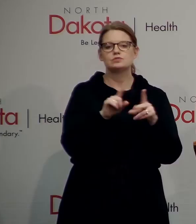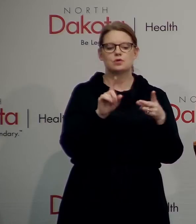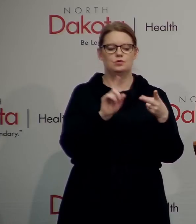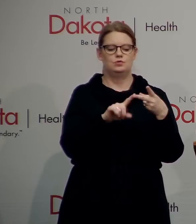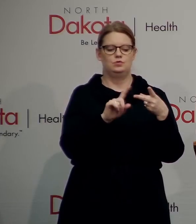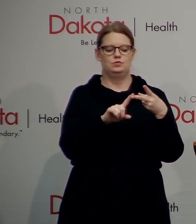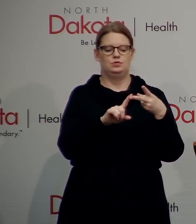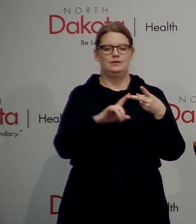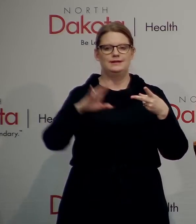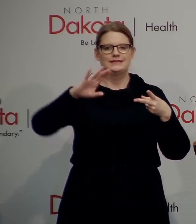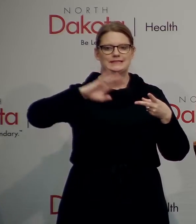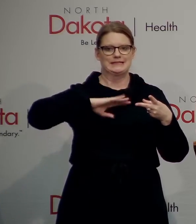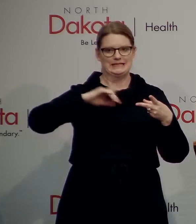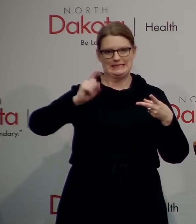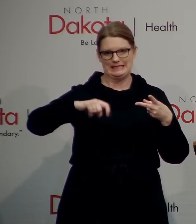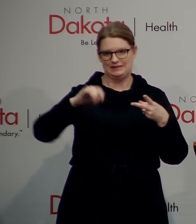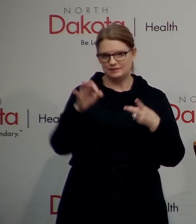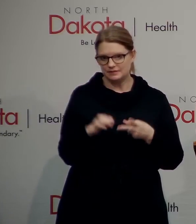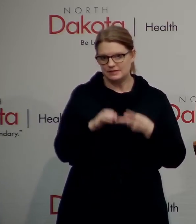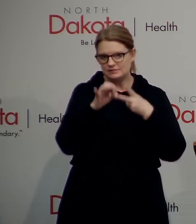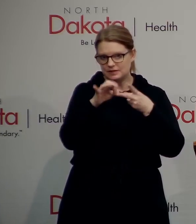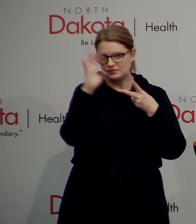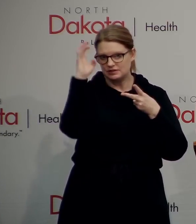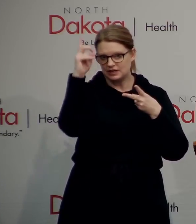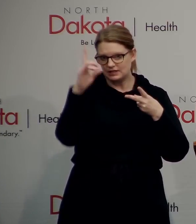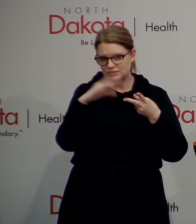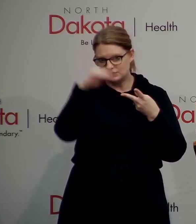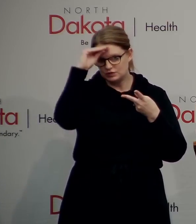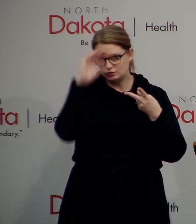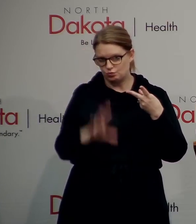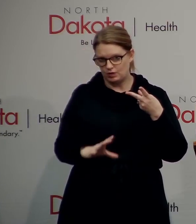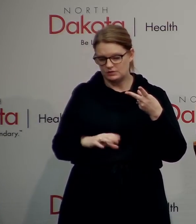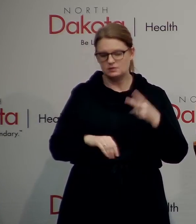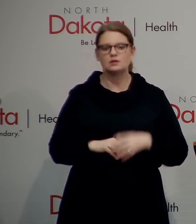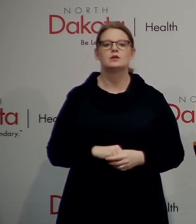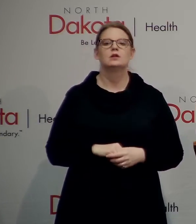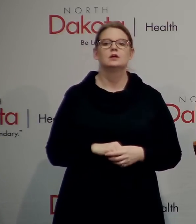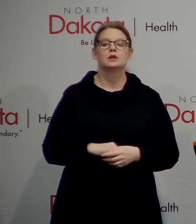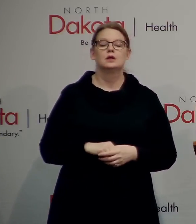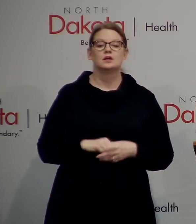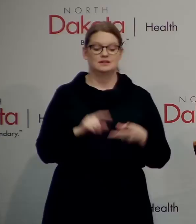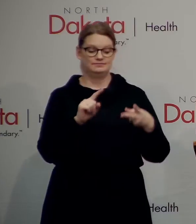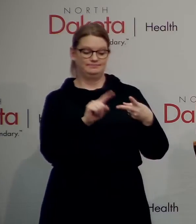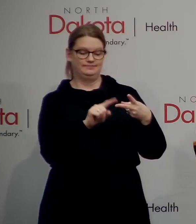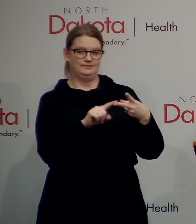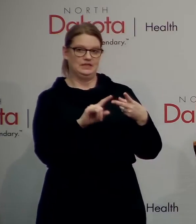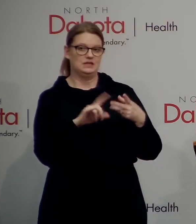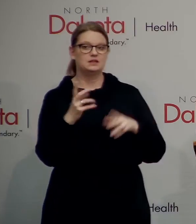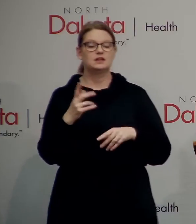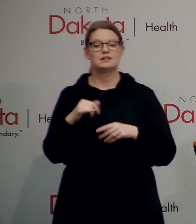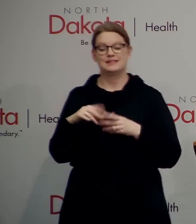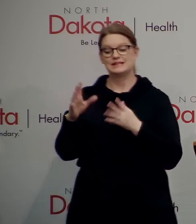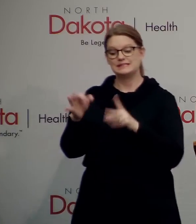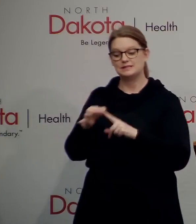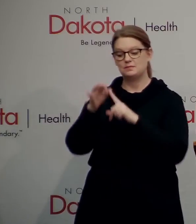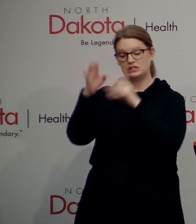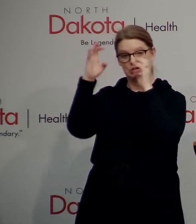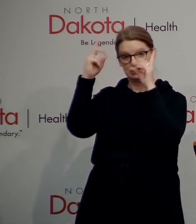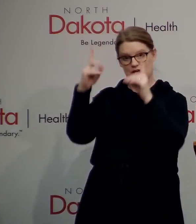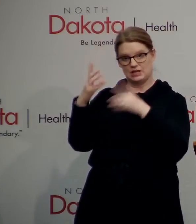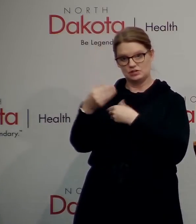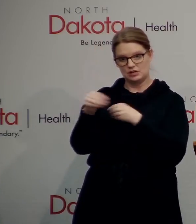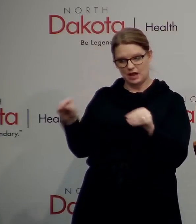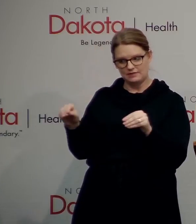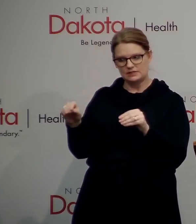of meeting the needs of our special education students. Our special education office is making it a priority to